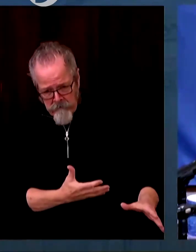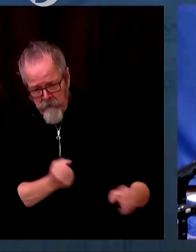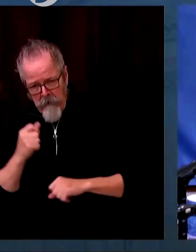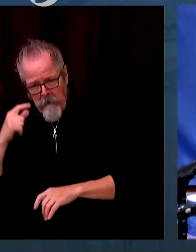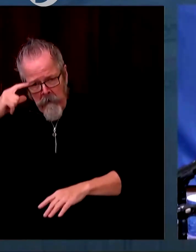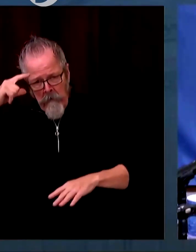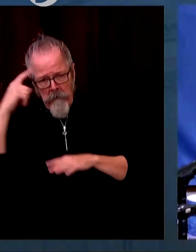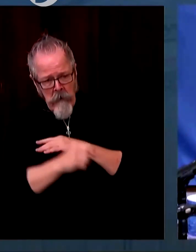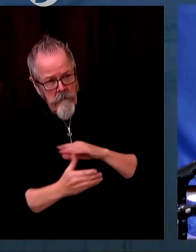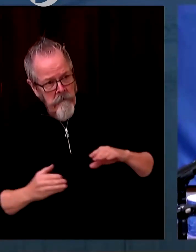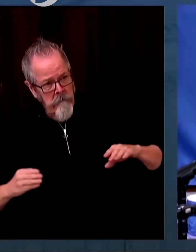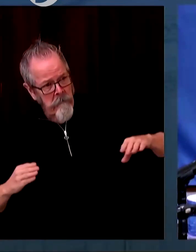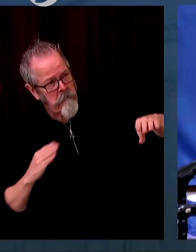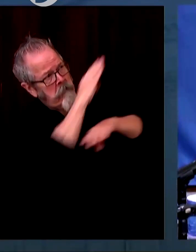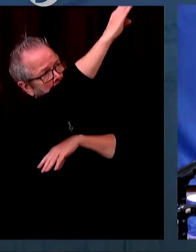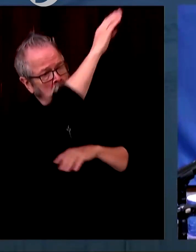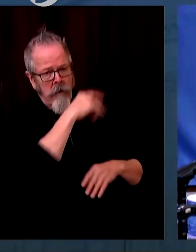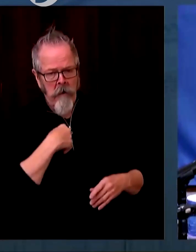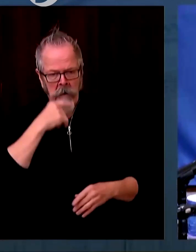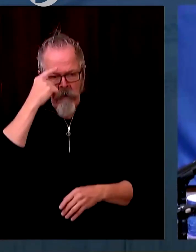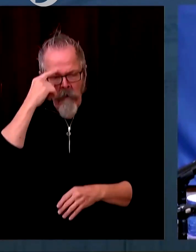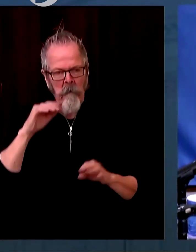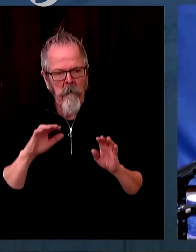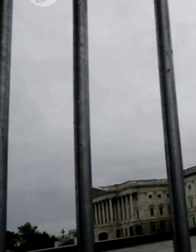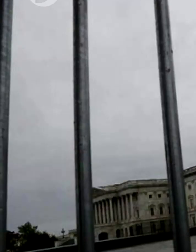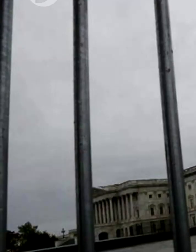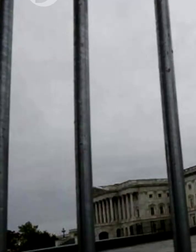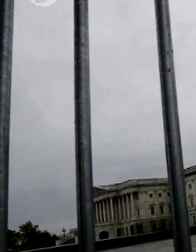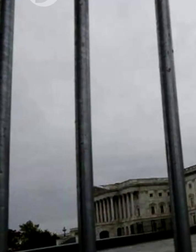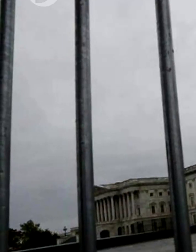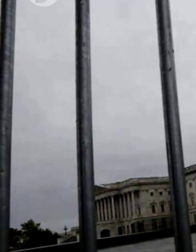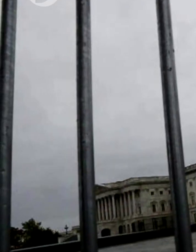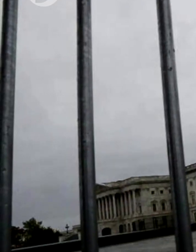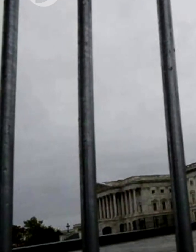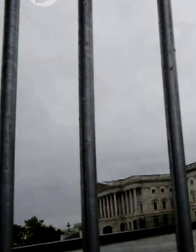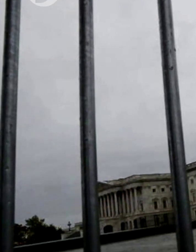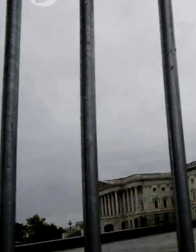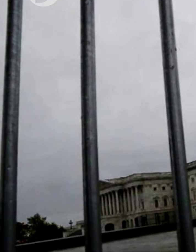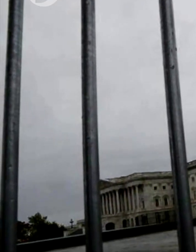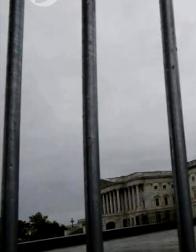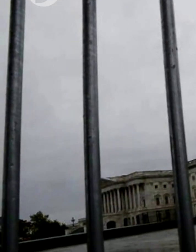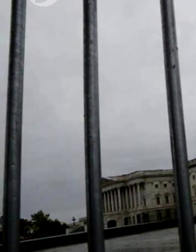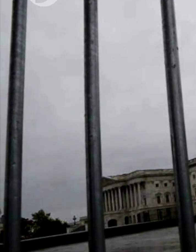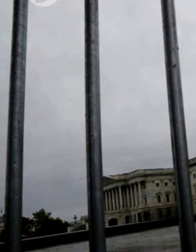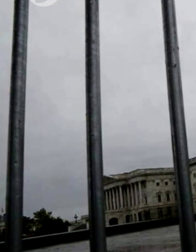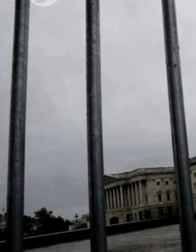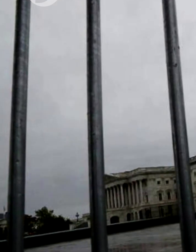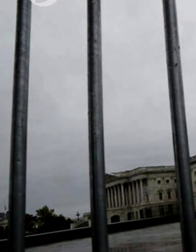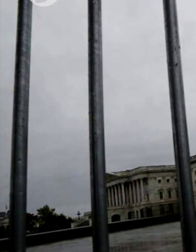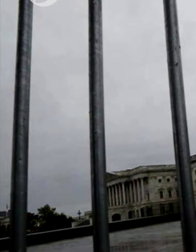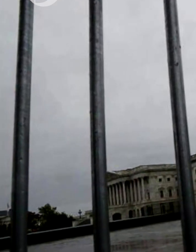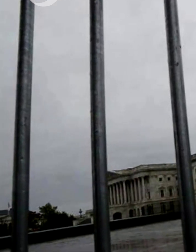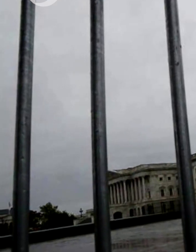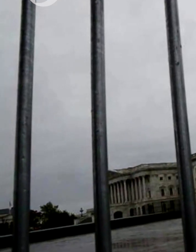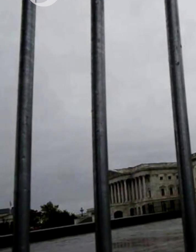new restrictions on public gatherings and indoor dining in recent days. Meanwhile, talks on federal pandemic relief legislation